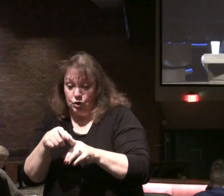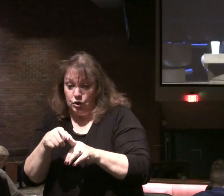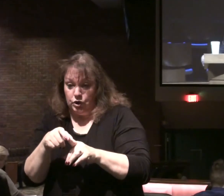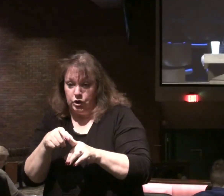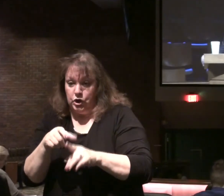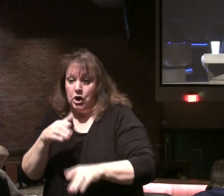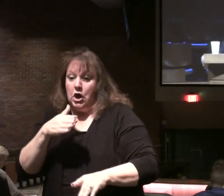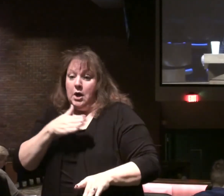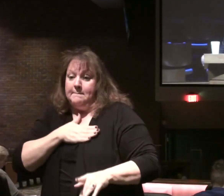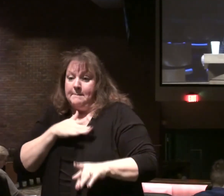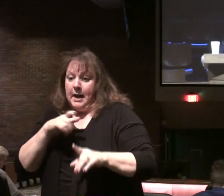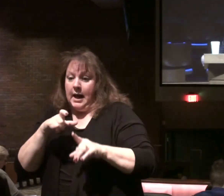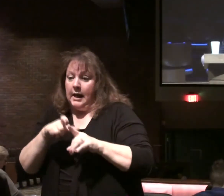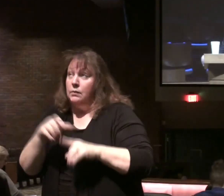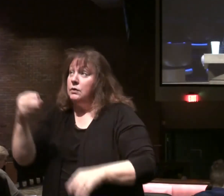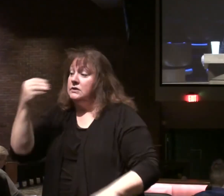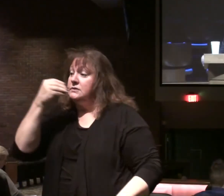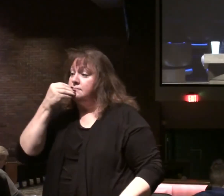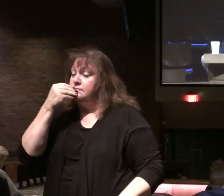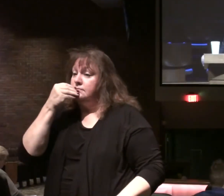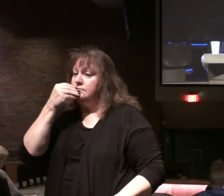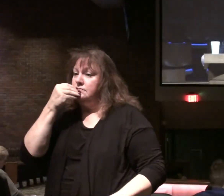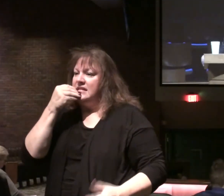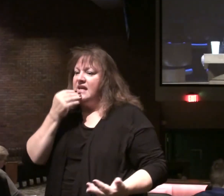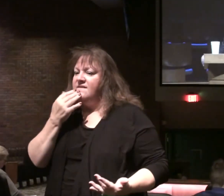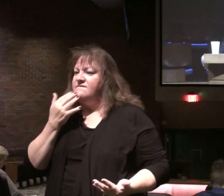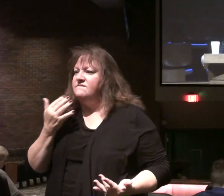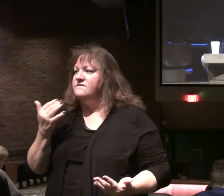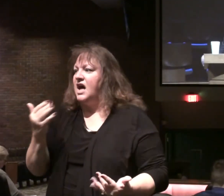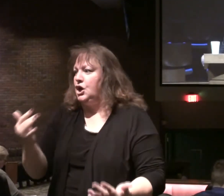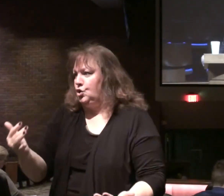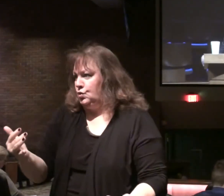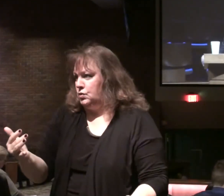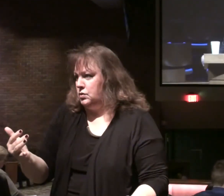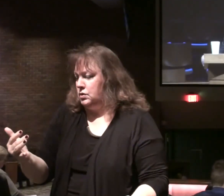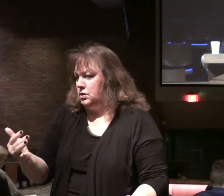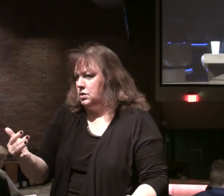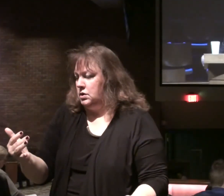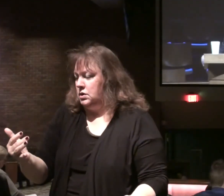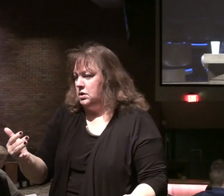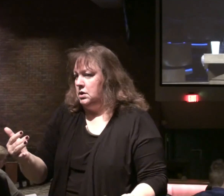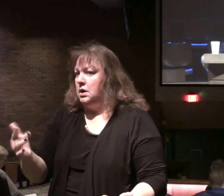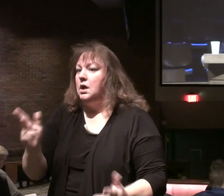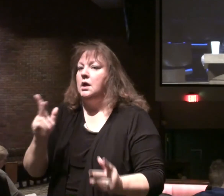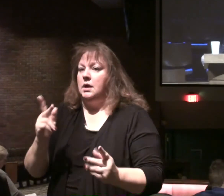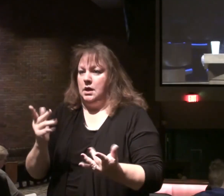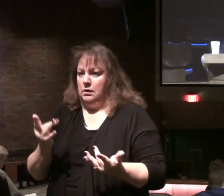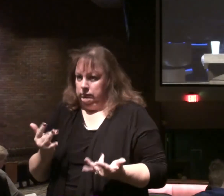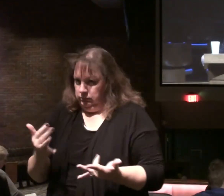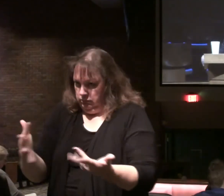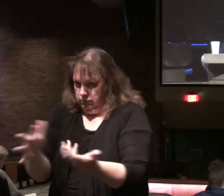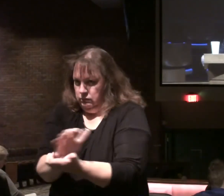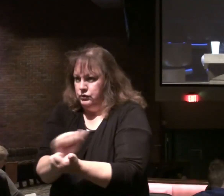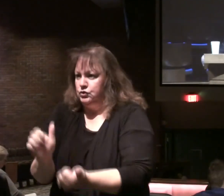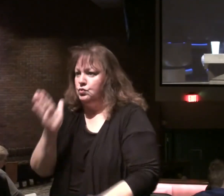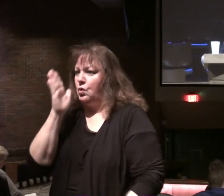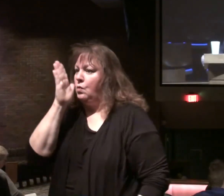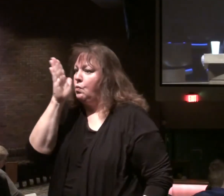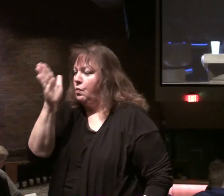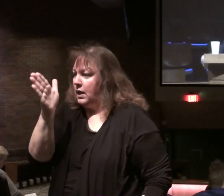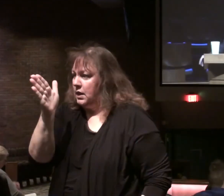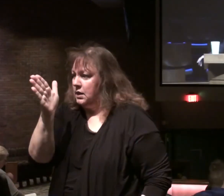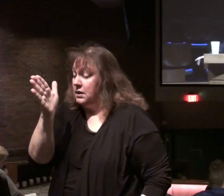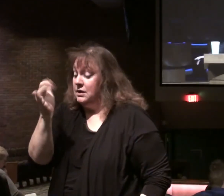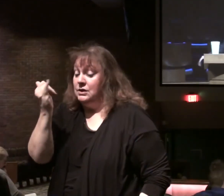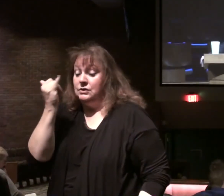making my words. In your mouth. Fire. This people would. It will consume them. So. If